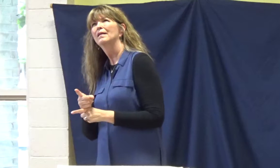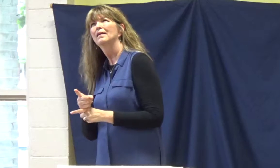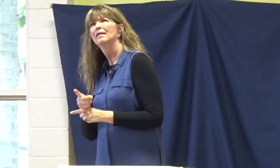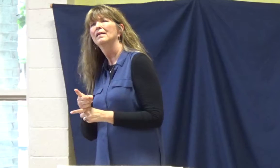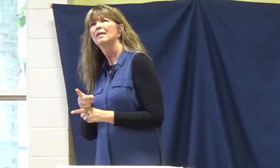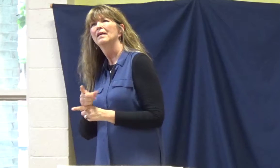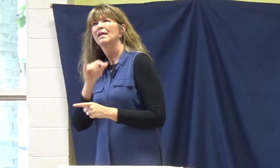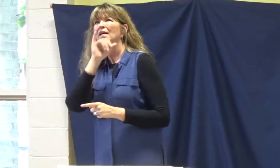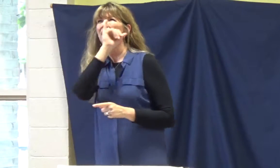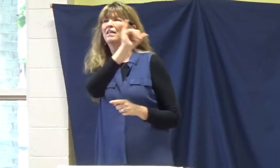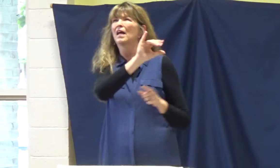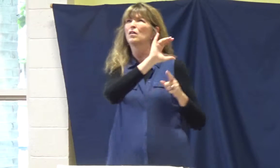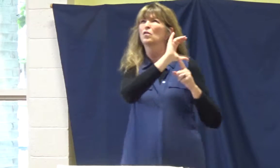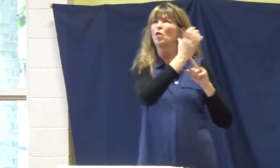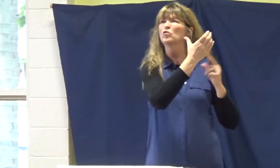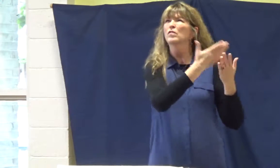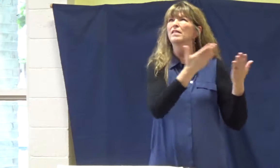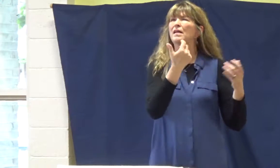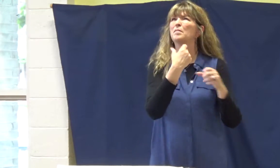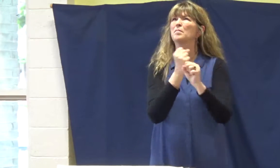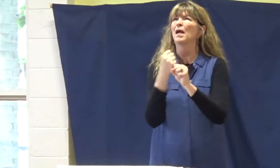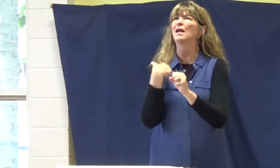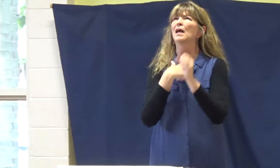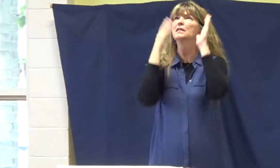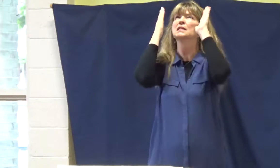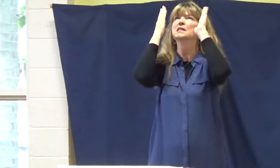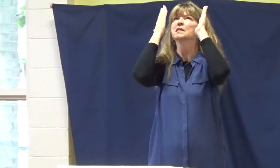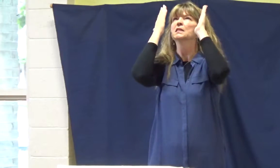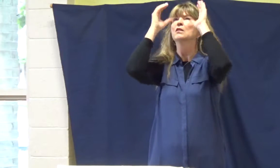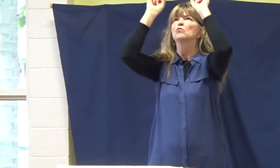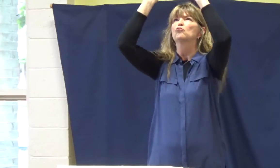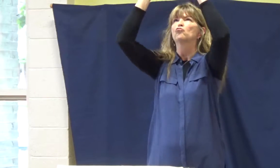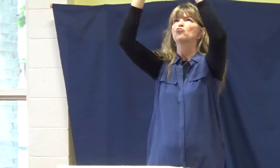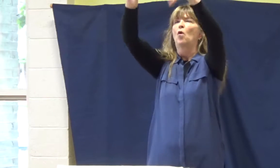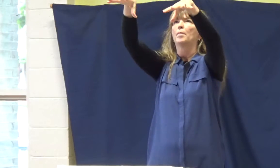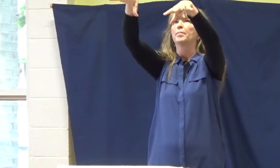and it causes us to not live rightly.